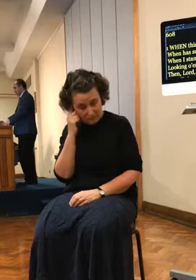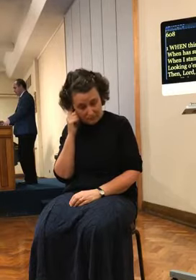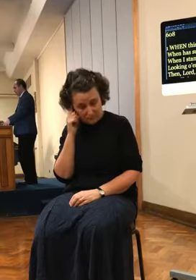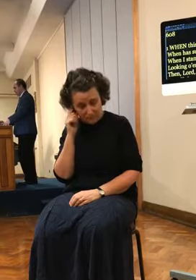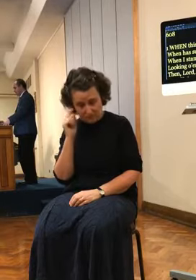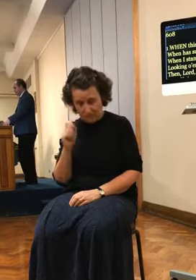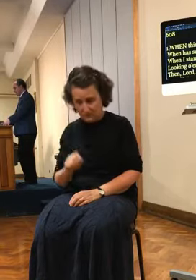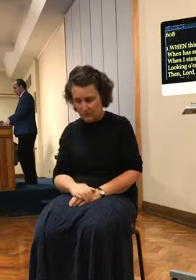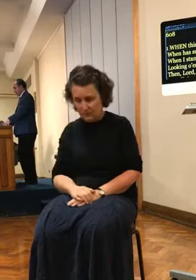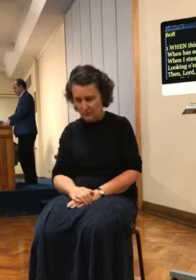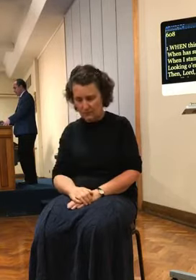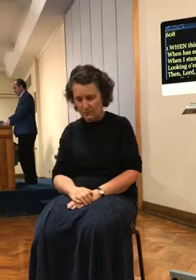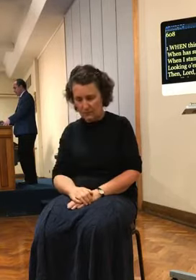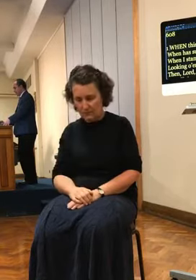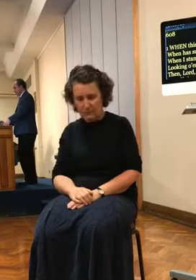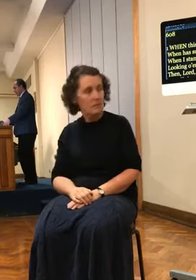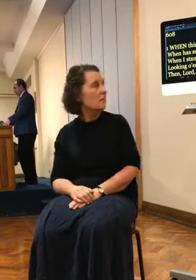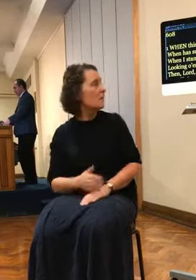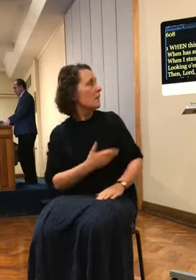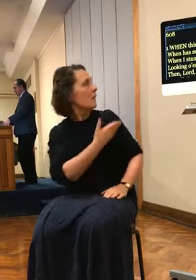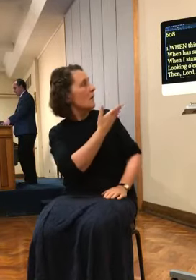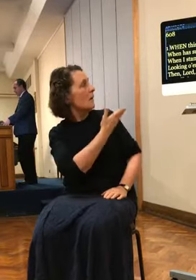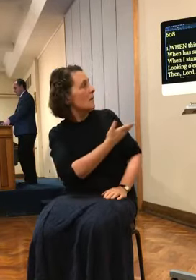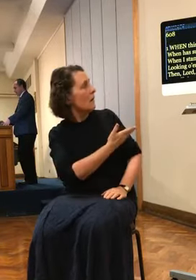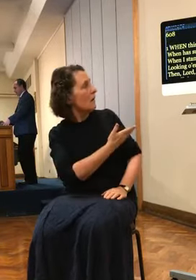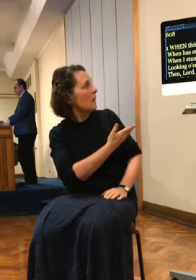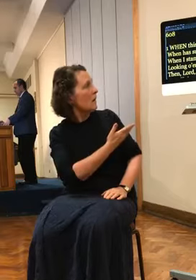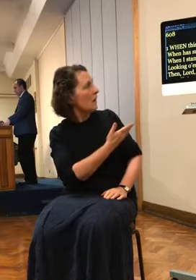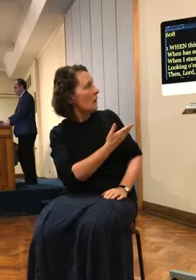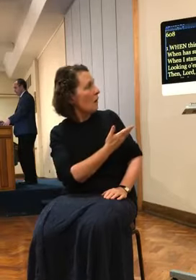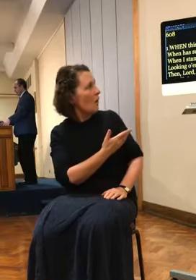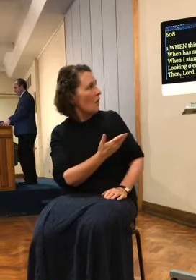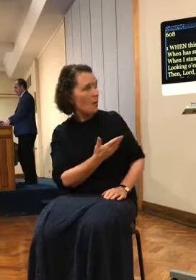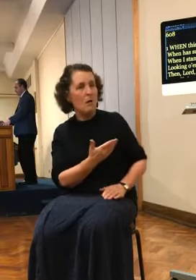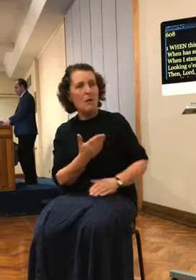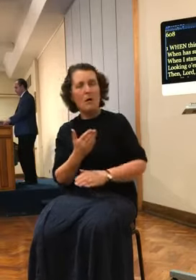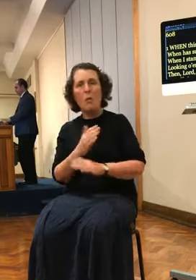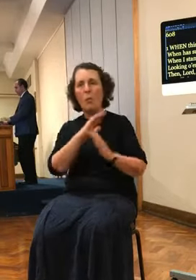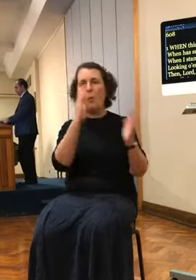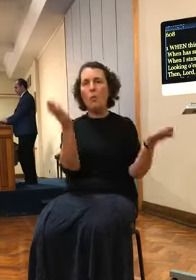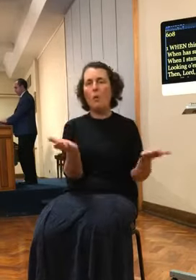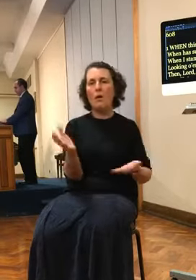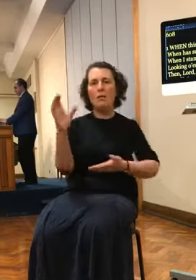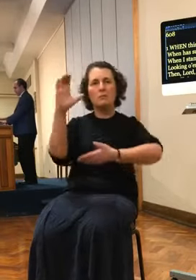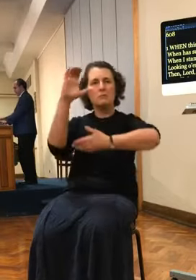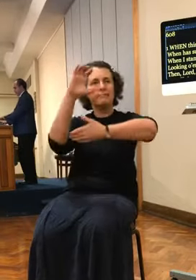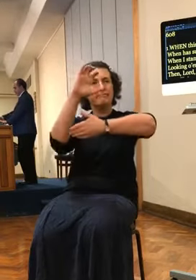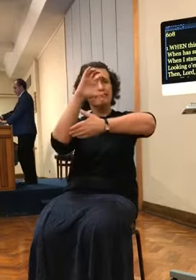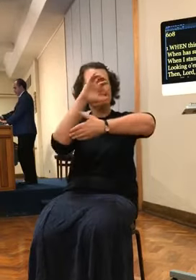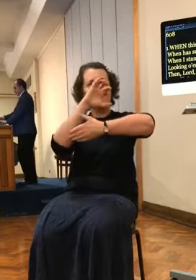I stand with Christ on high, looking over life history.